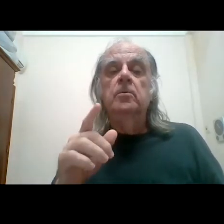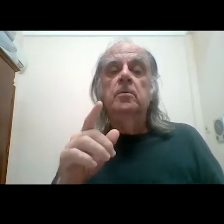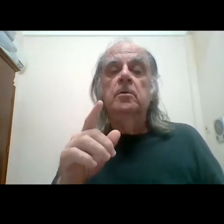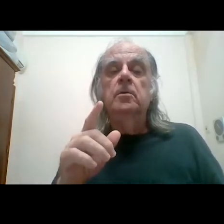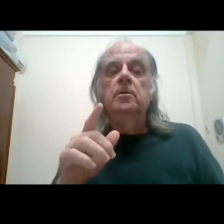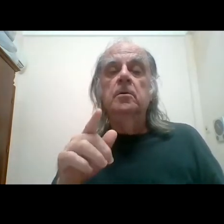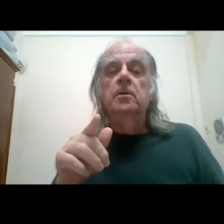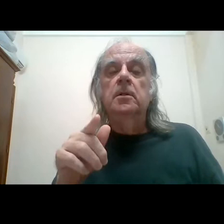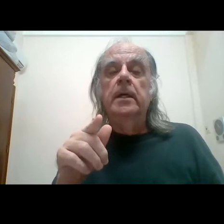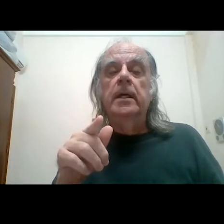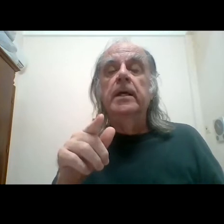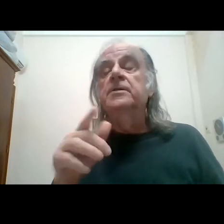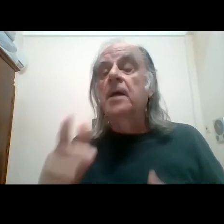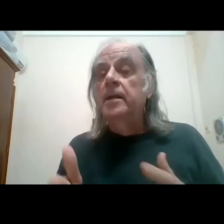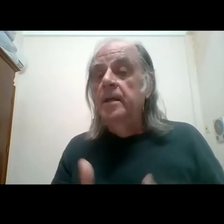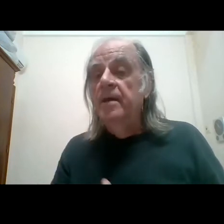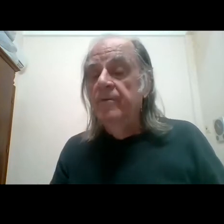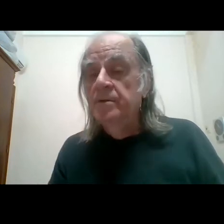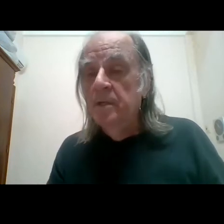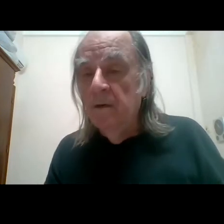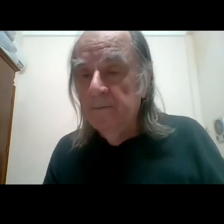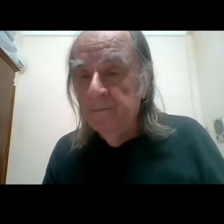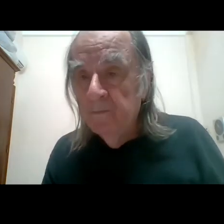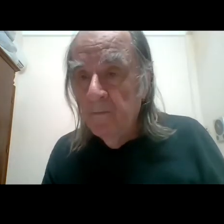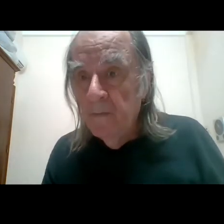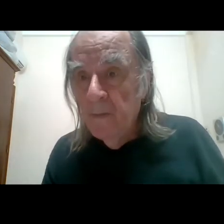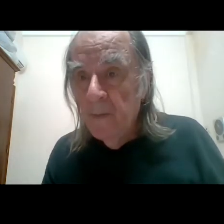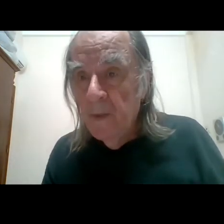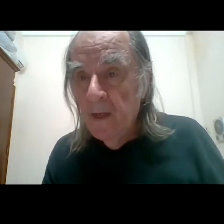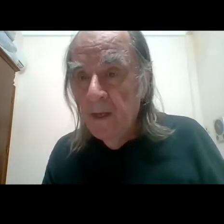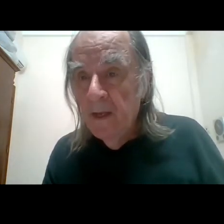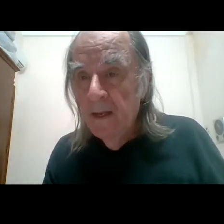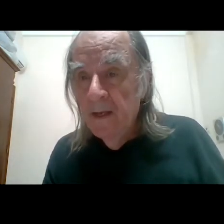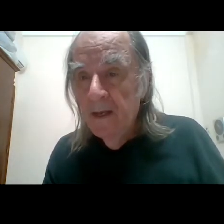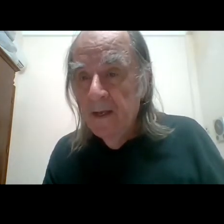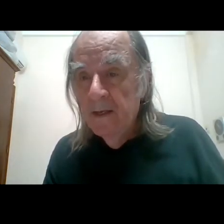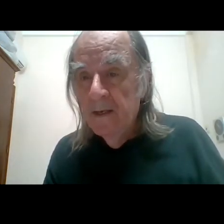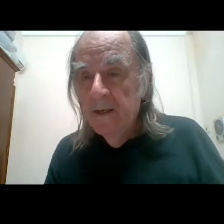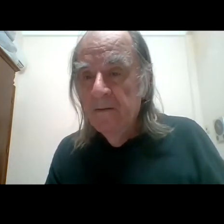so in signing FSL,